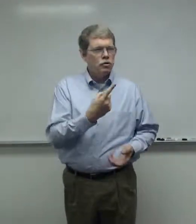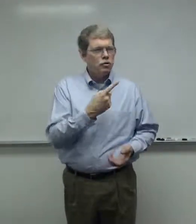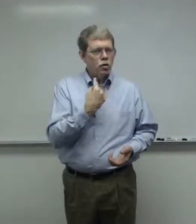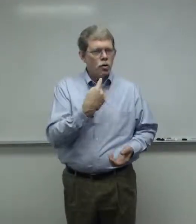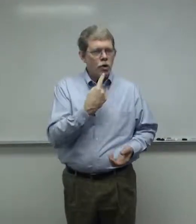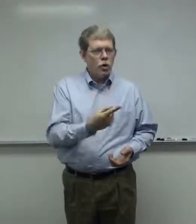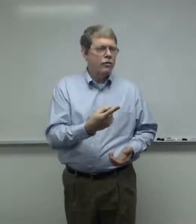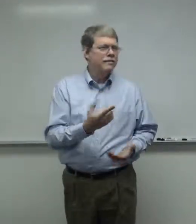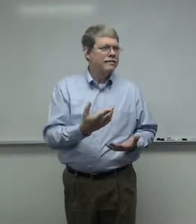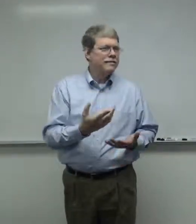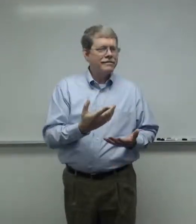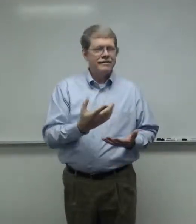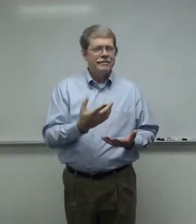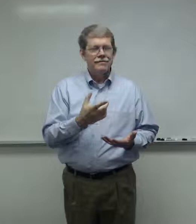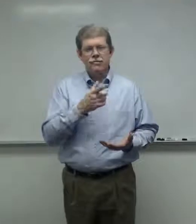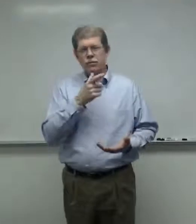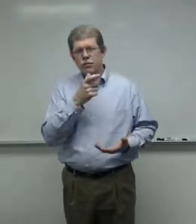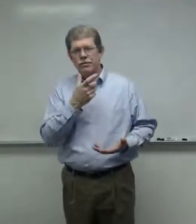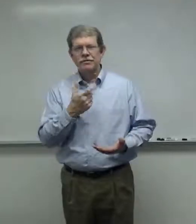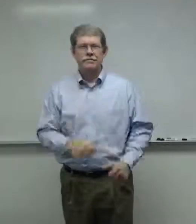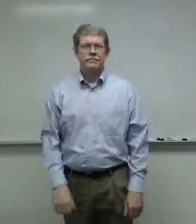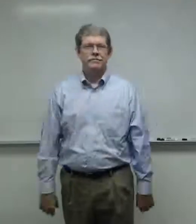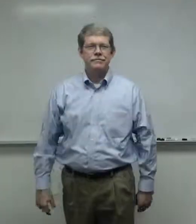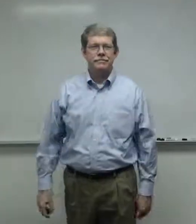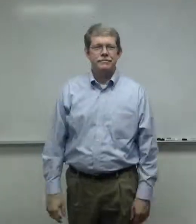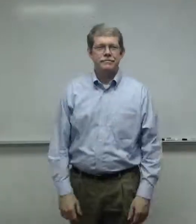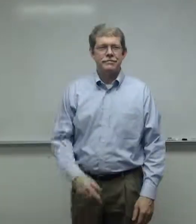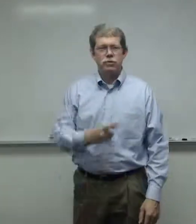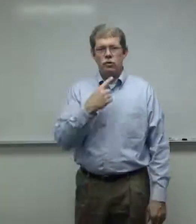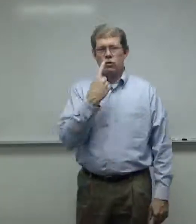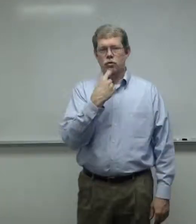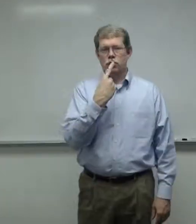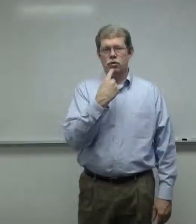Another person, and another way of signing it is just with their index